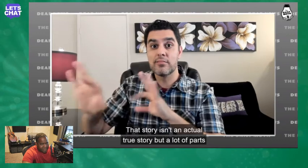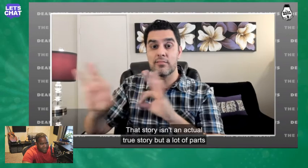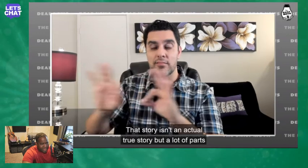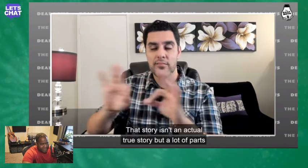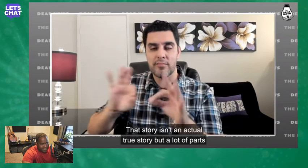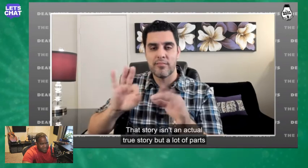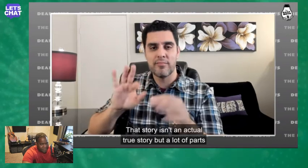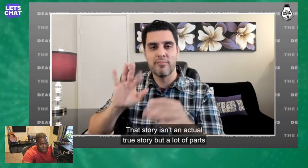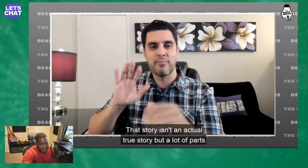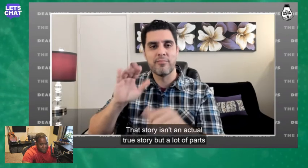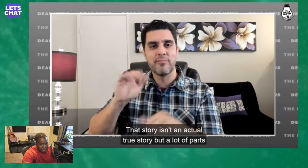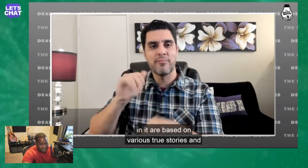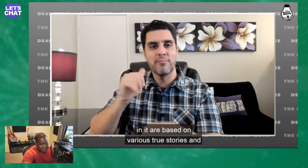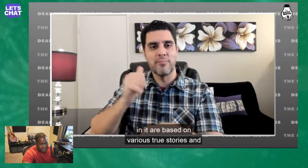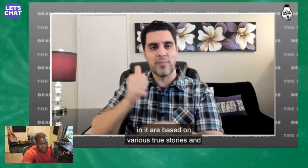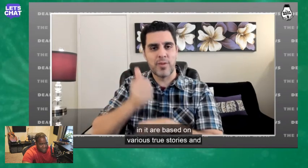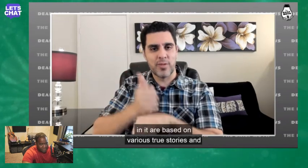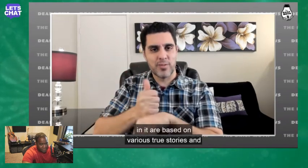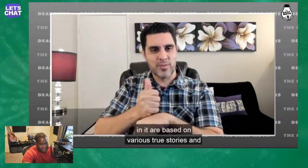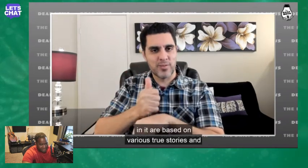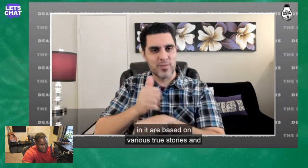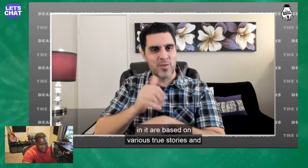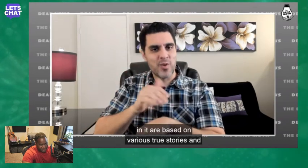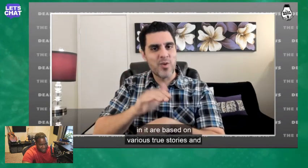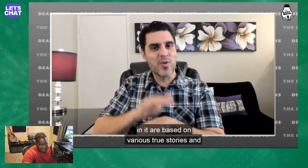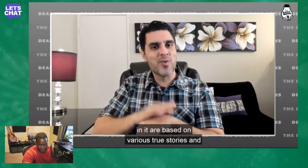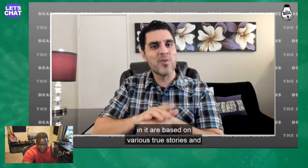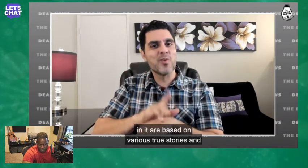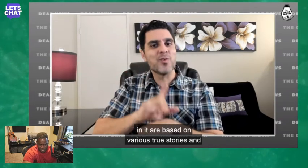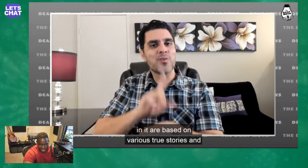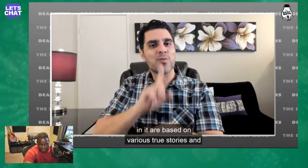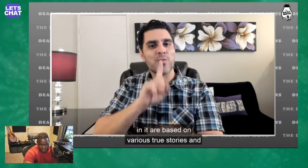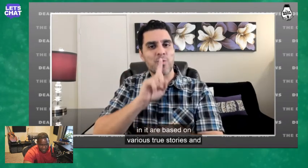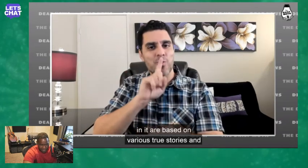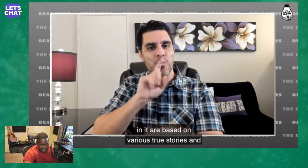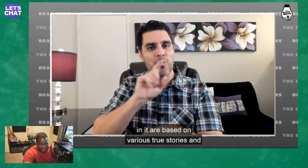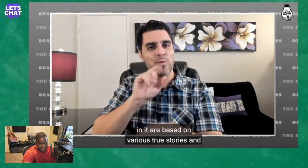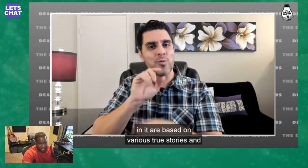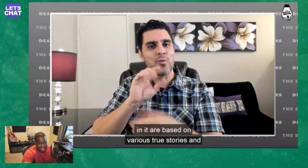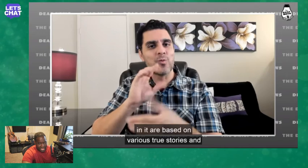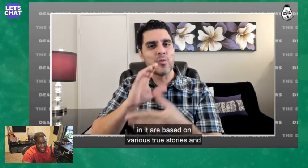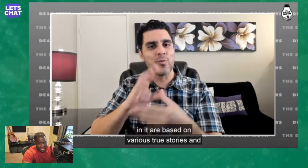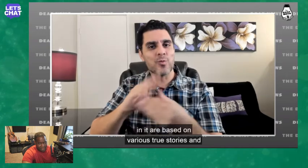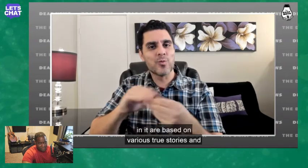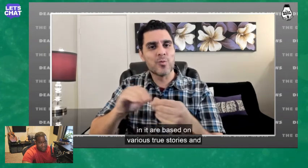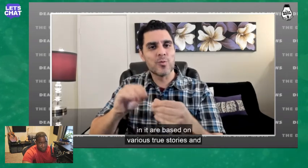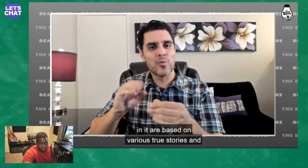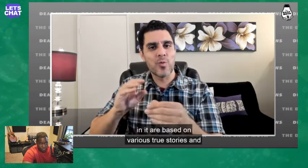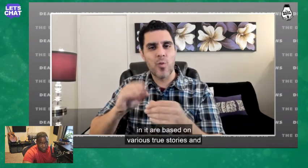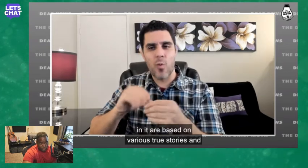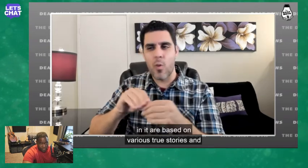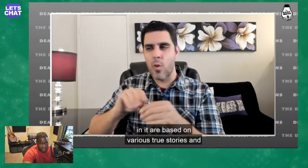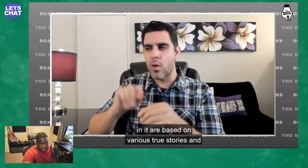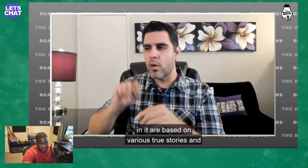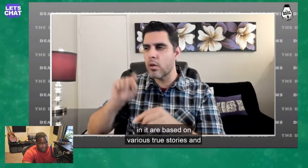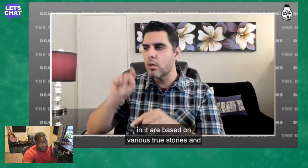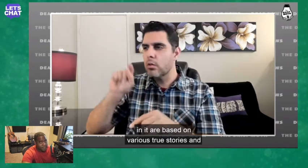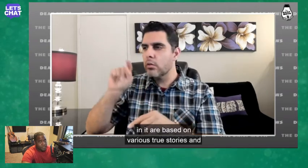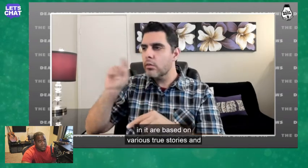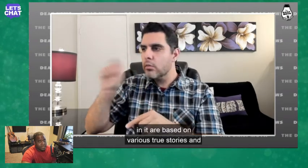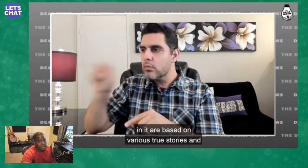it picks from a bunch of different foundations and that are true